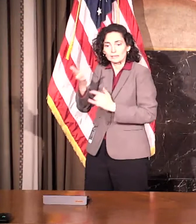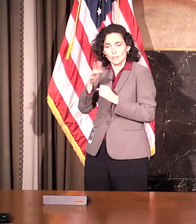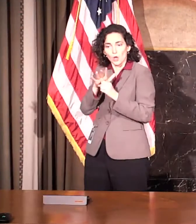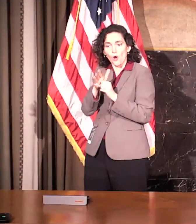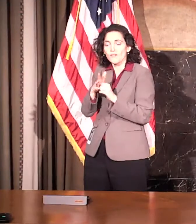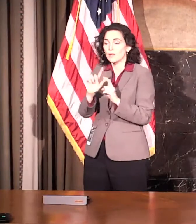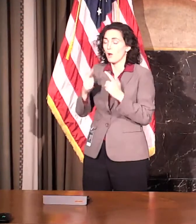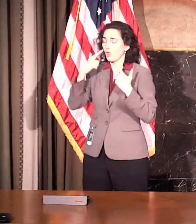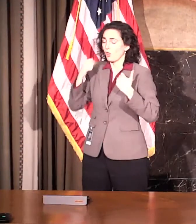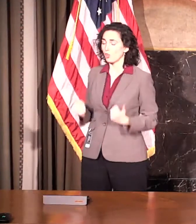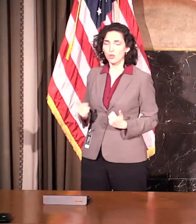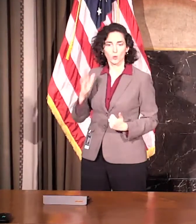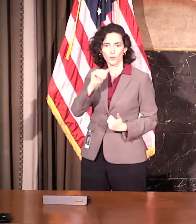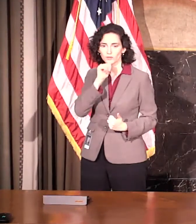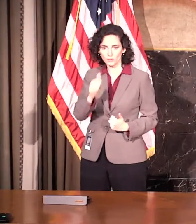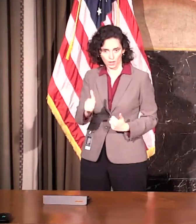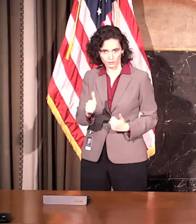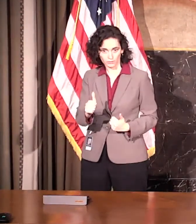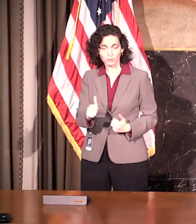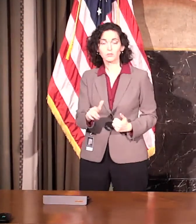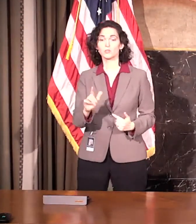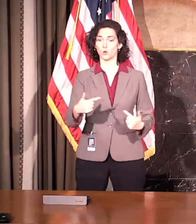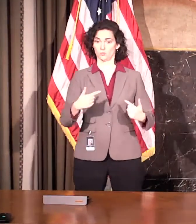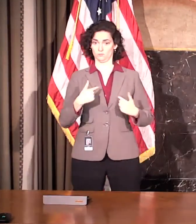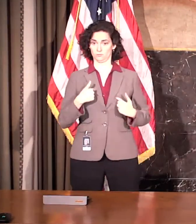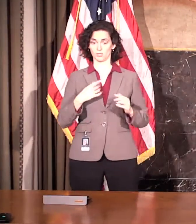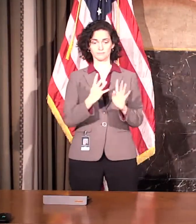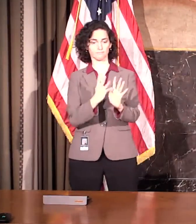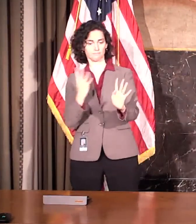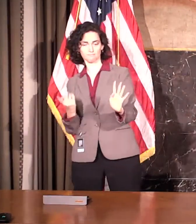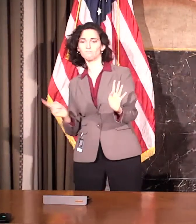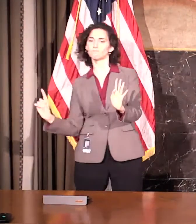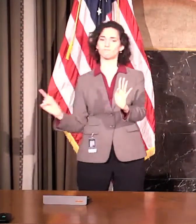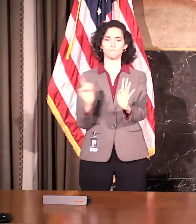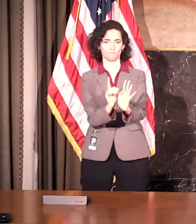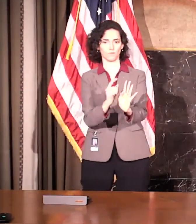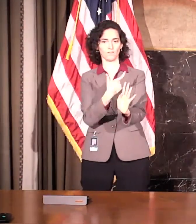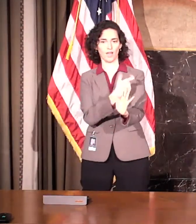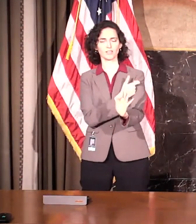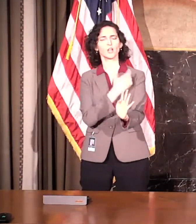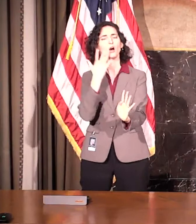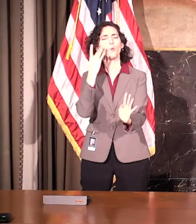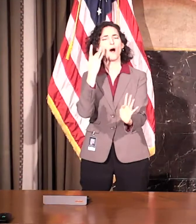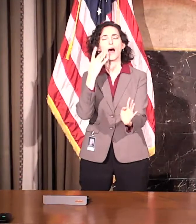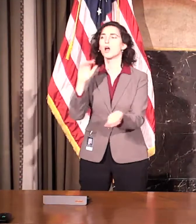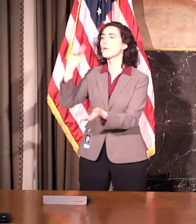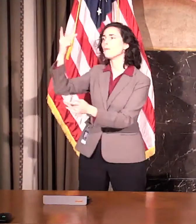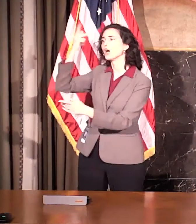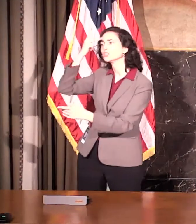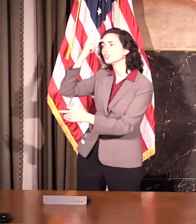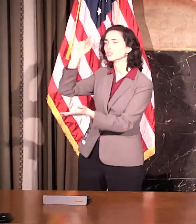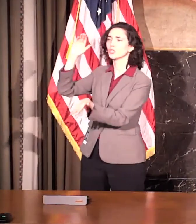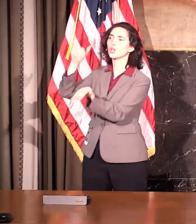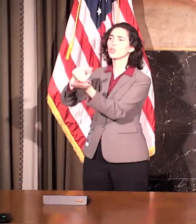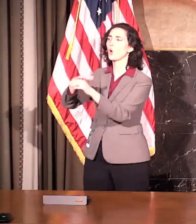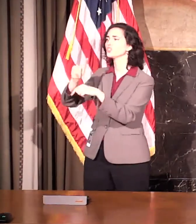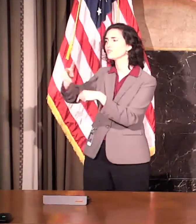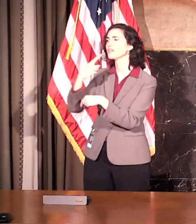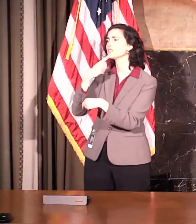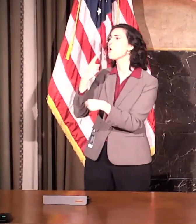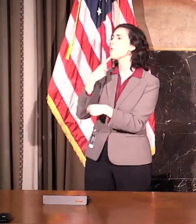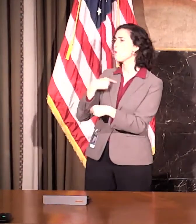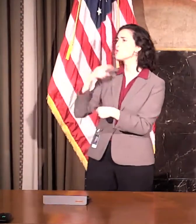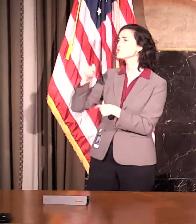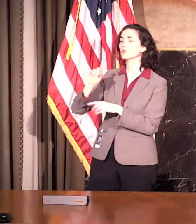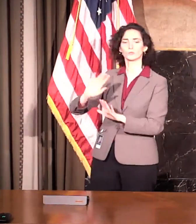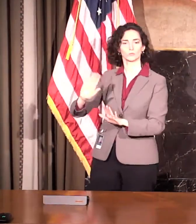So I stood in line to take the vaccine not because politicians or doctors on TV said that I should, because I